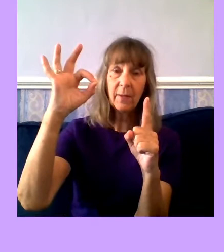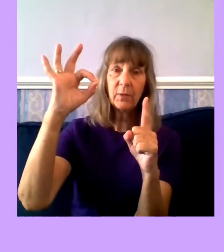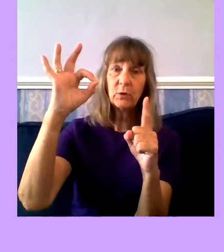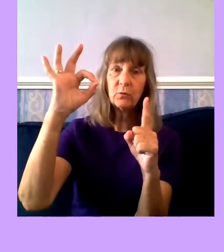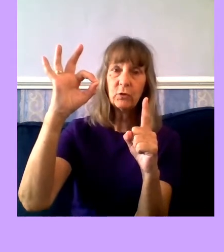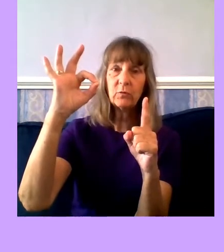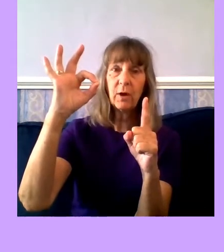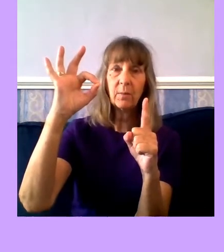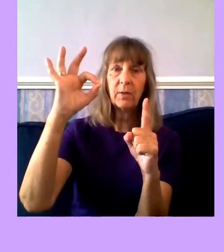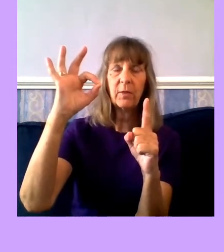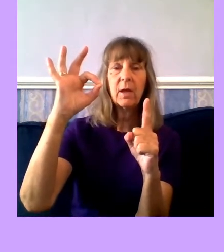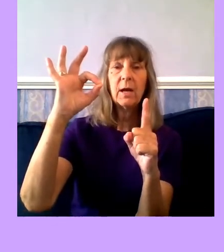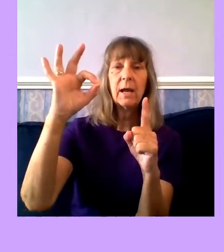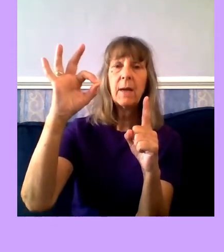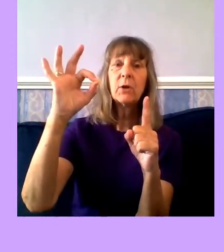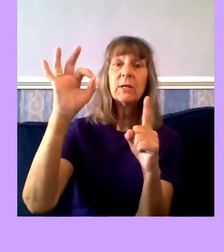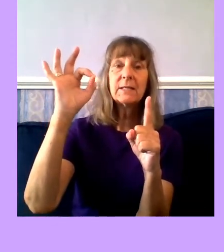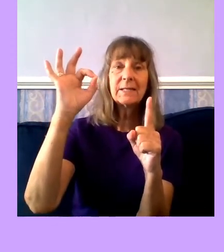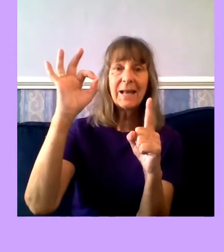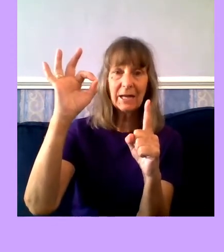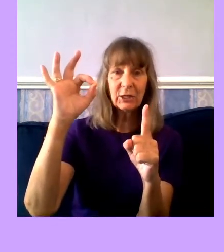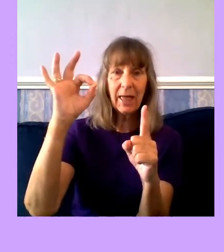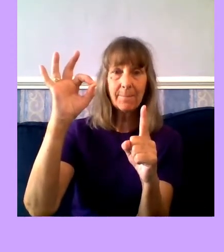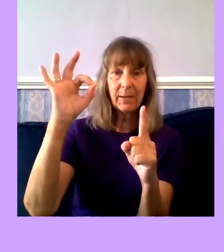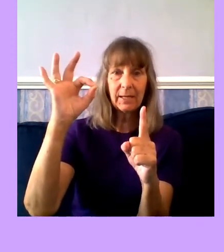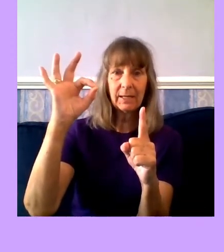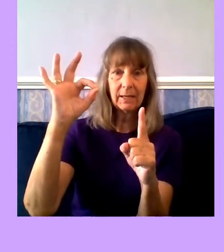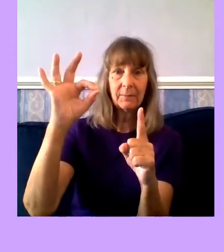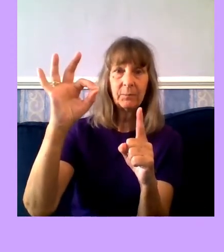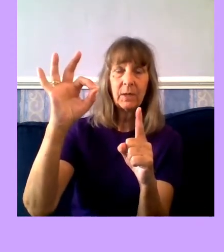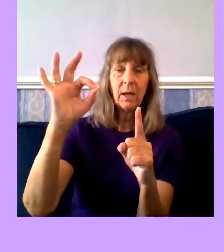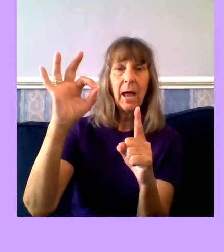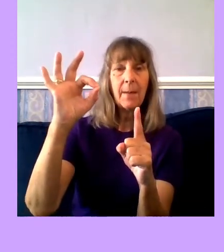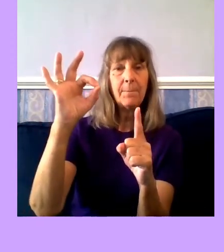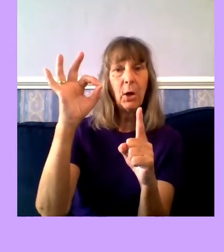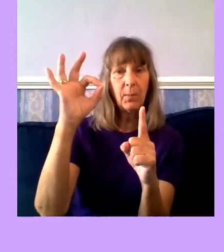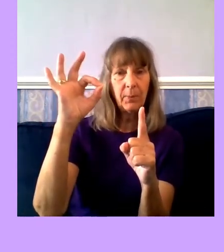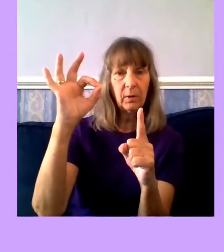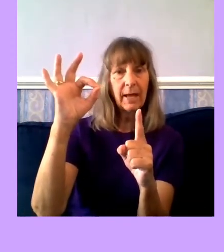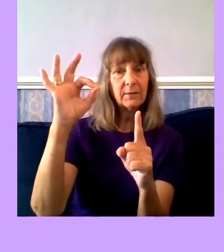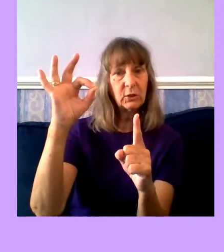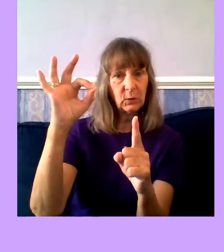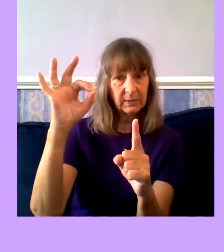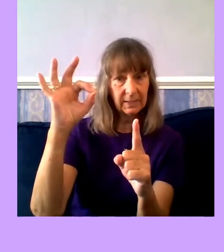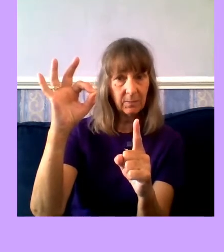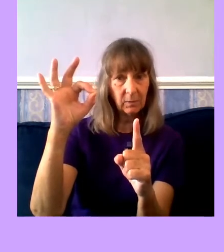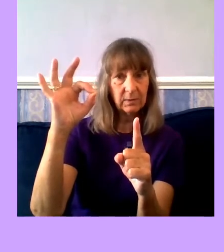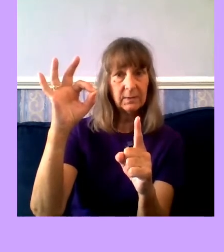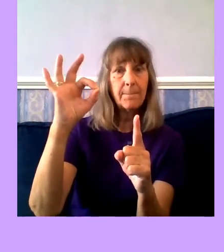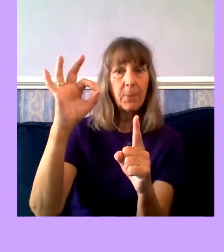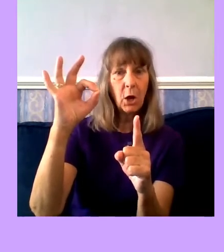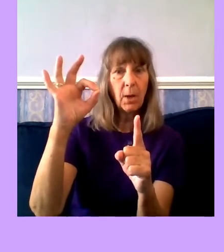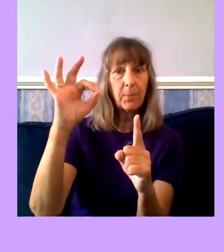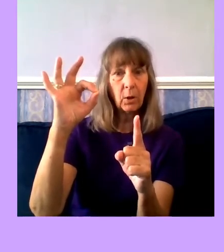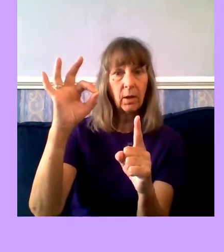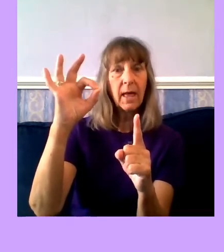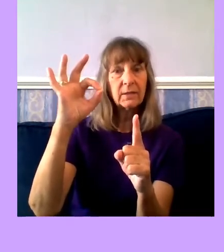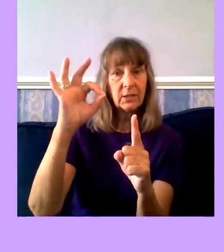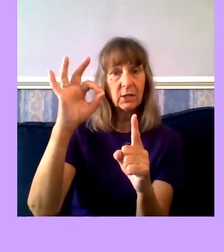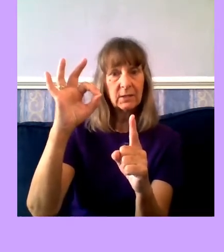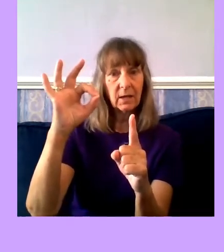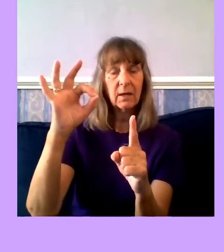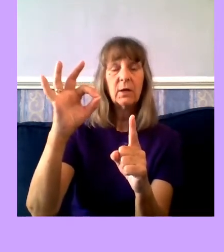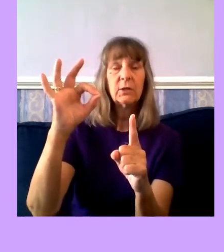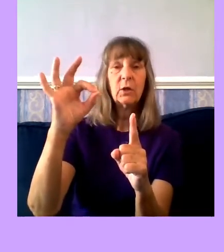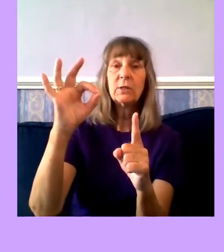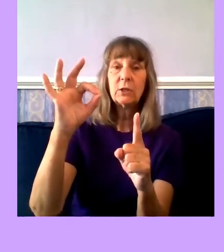with the hand that you do write with. And I'm going to slash that P. And purple has two syllables, purple,